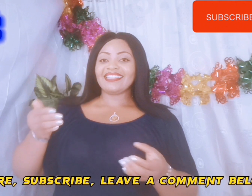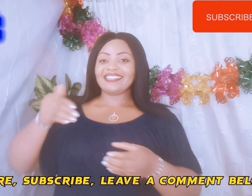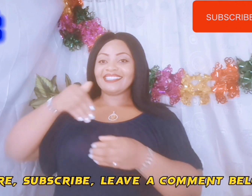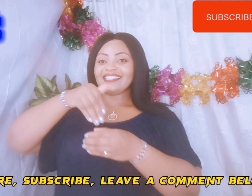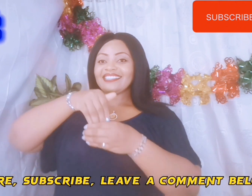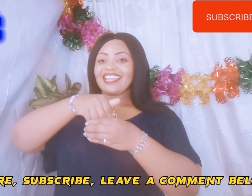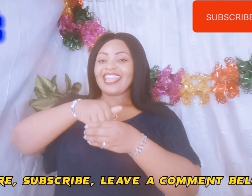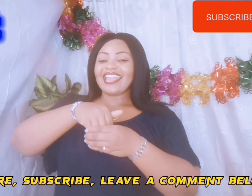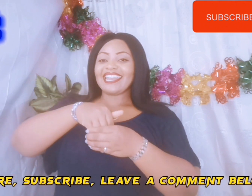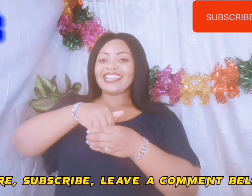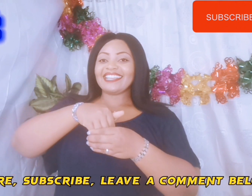you give us this.